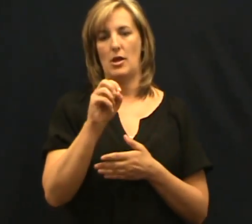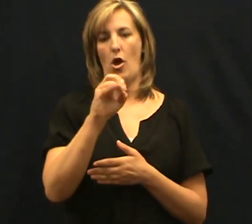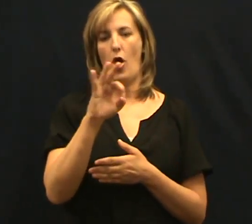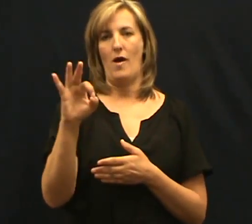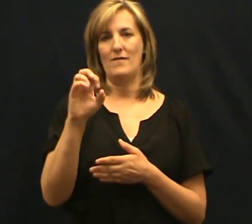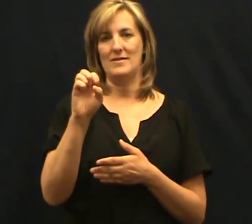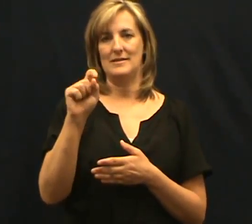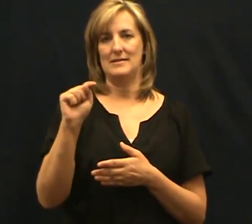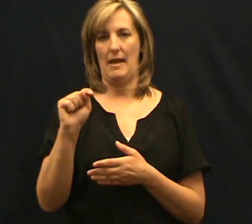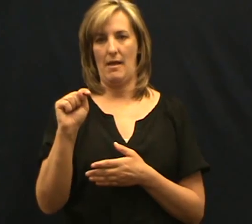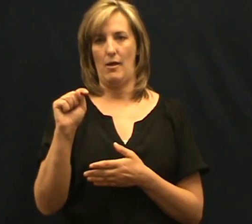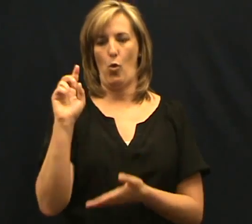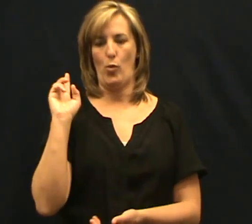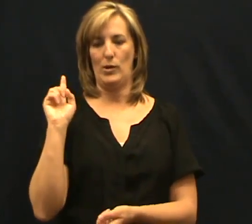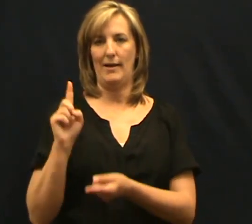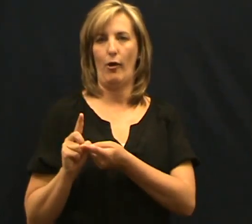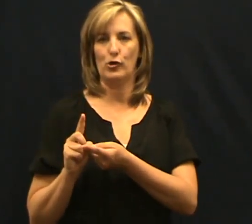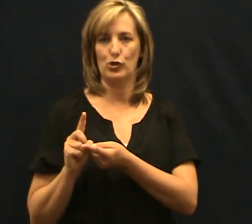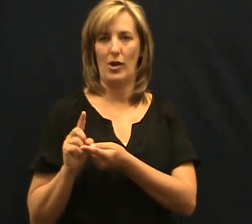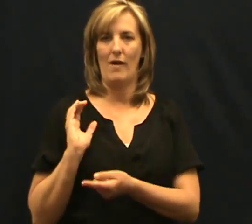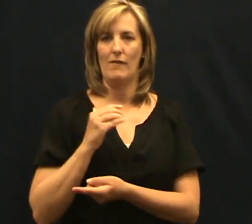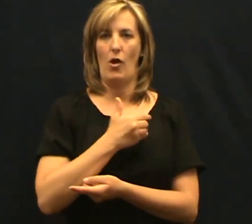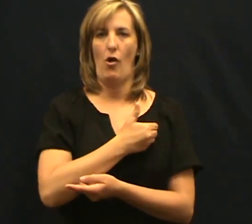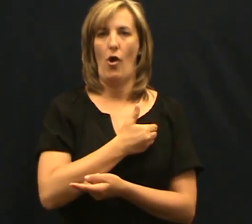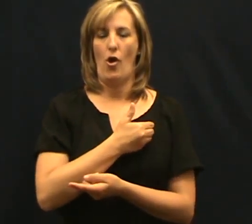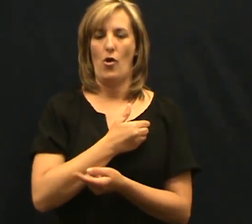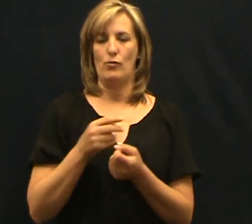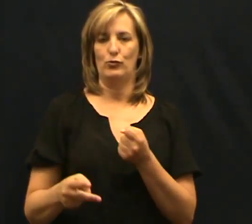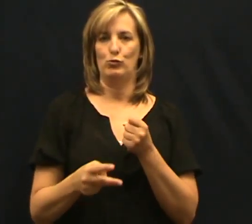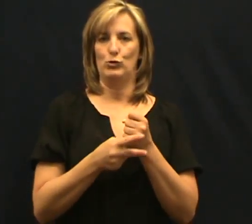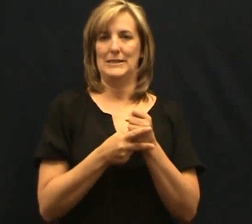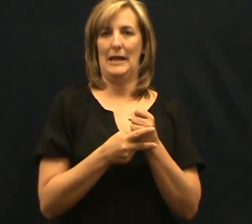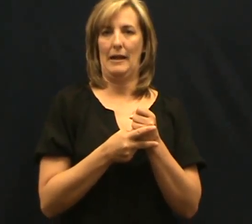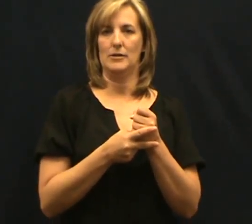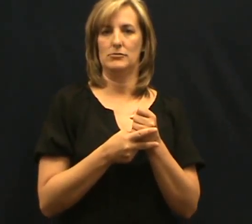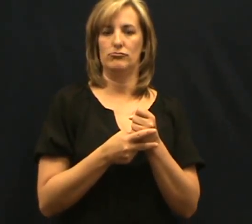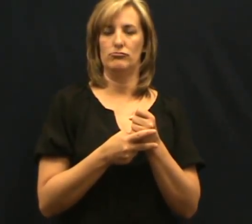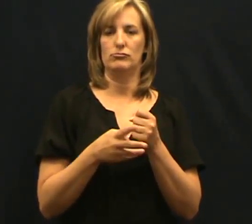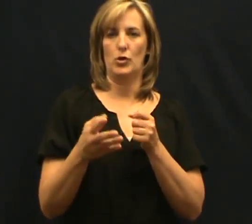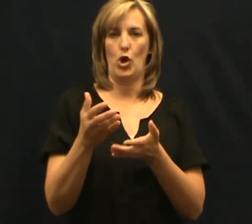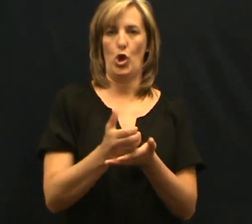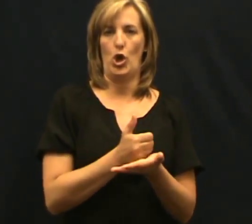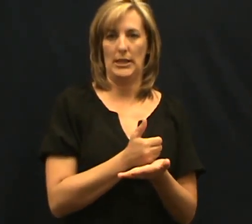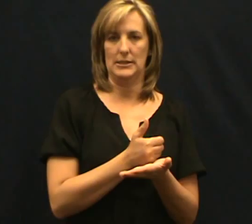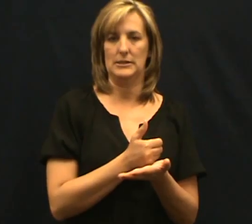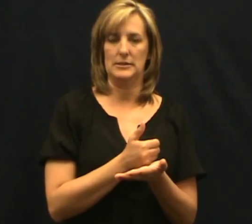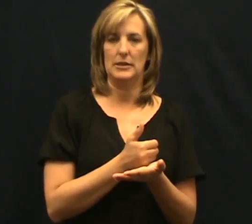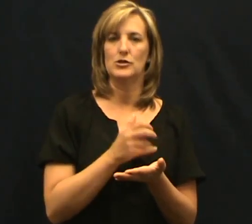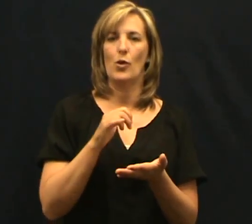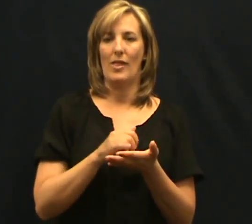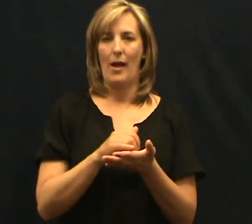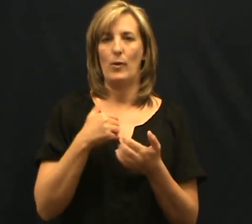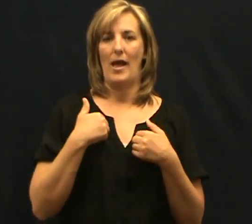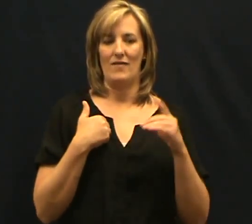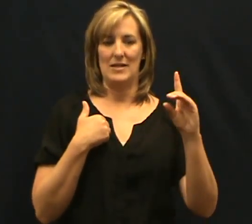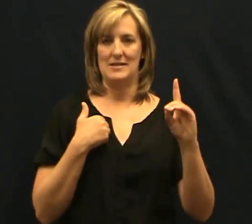It's a reduction of our retained earnings, and so that would normally then have a debit balance. Now we